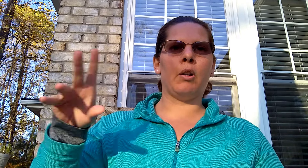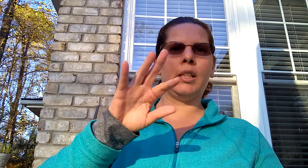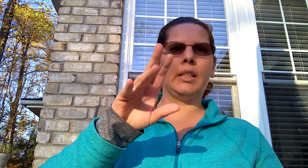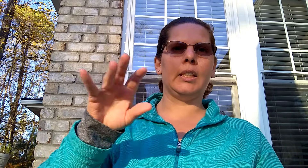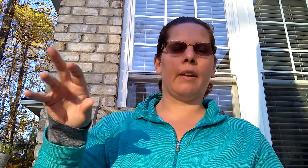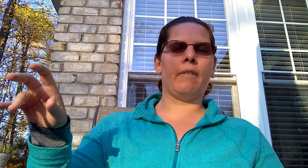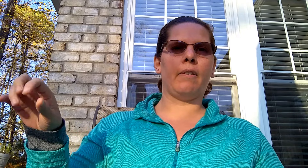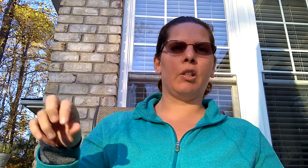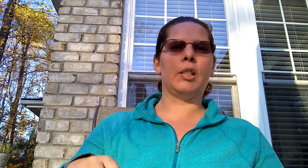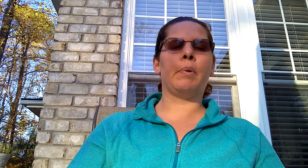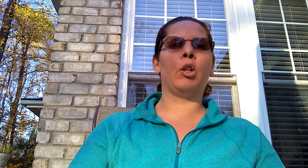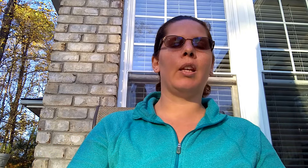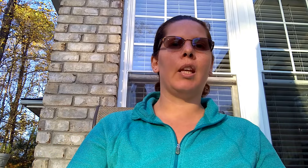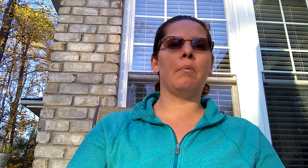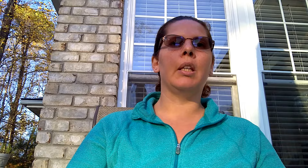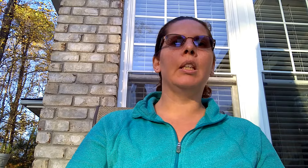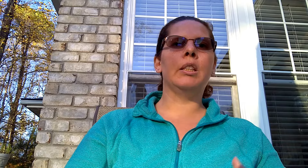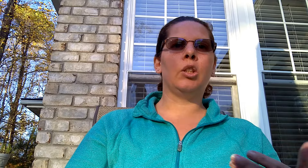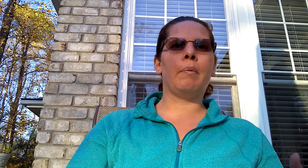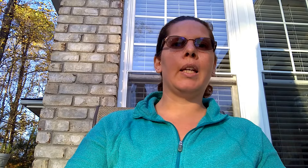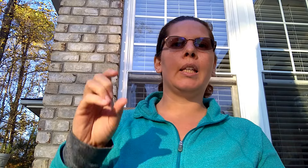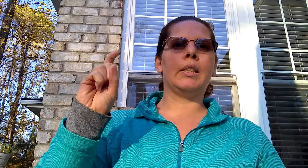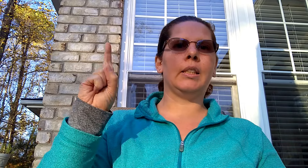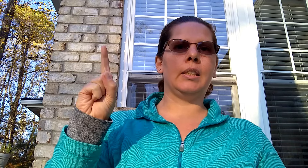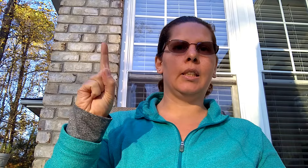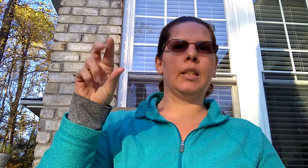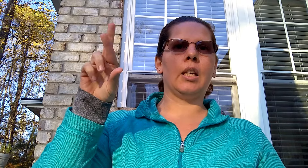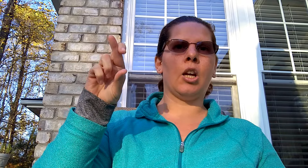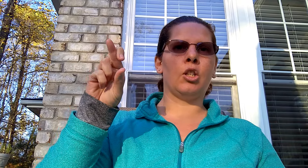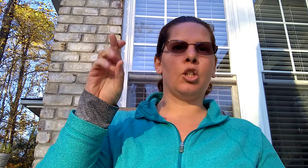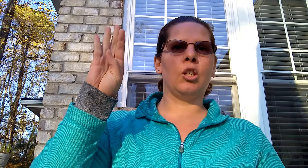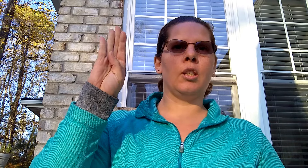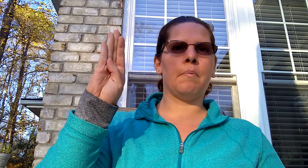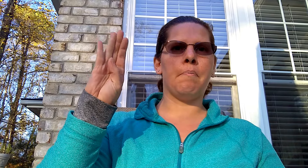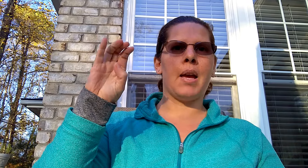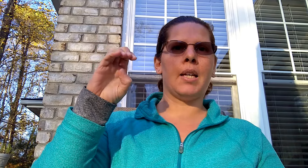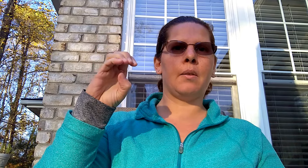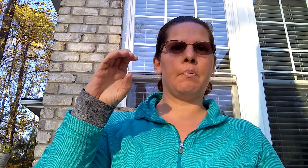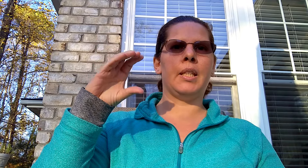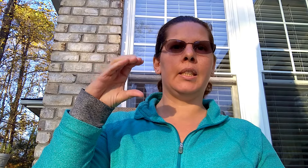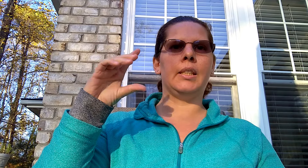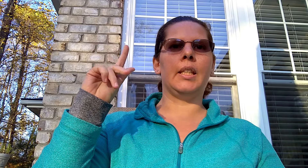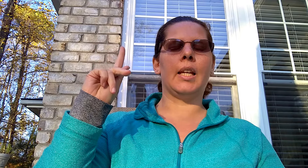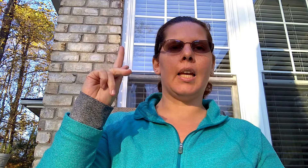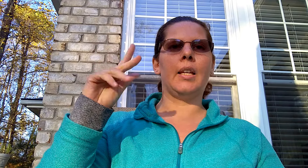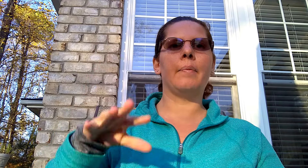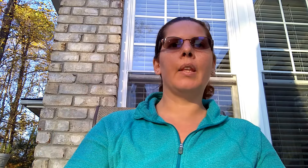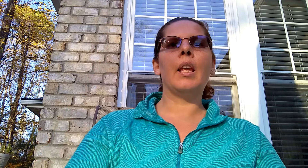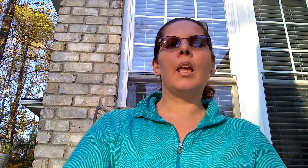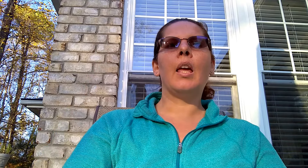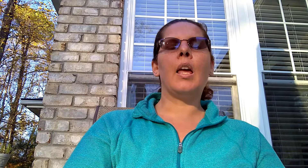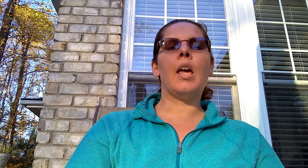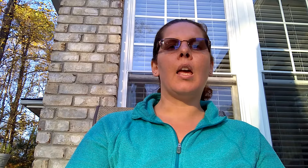This is sign for finger spell your name. So in my case is Dr. Beck, B-E-C-K.